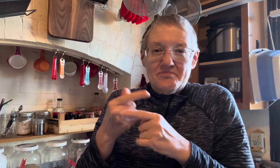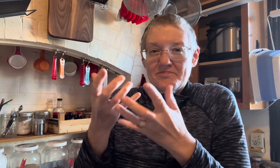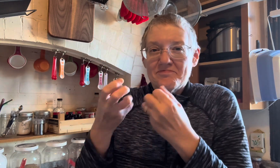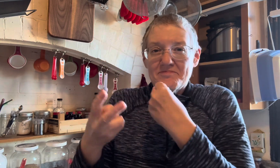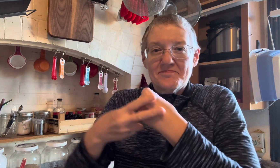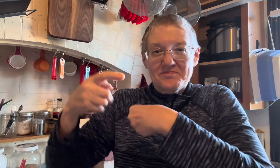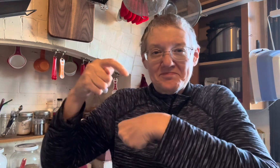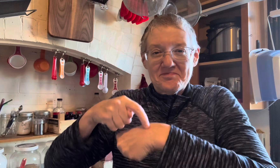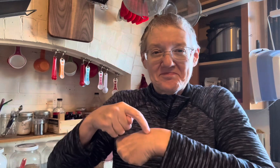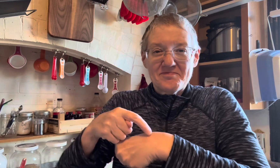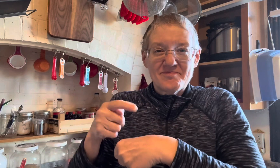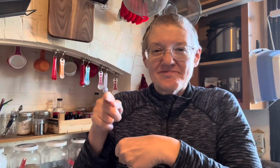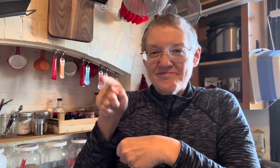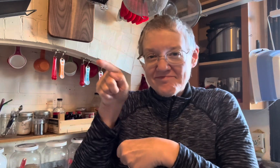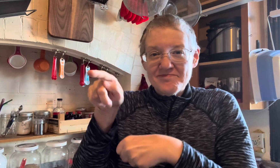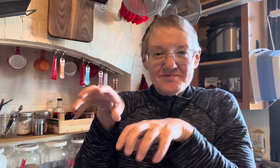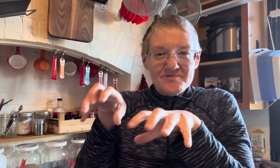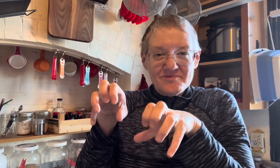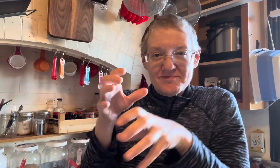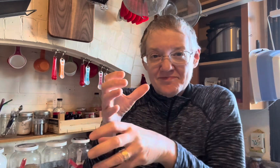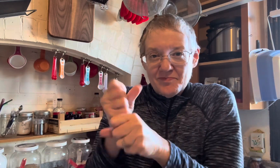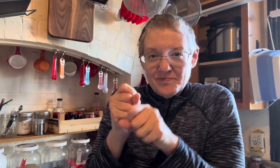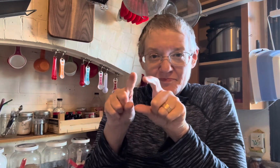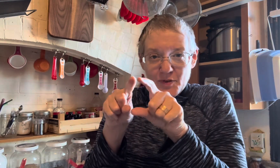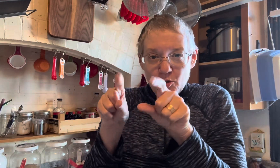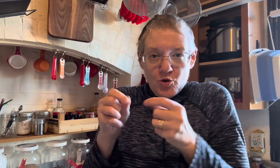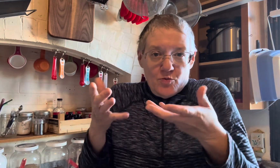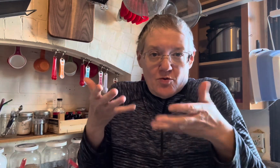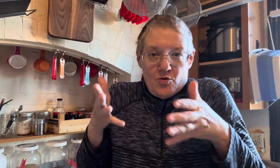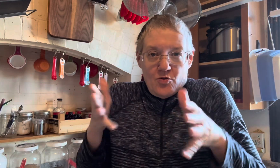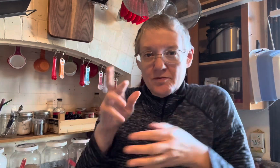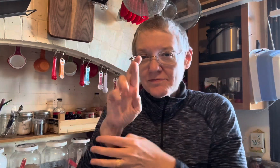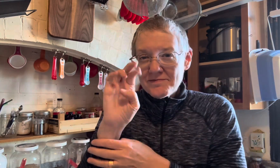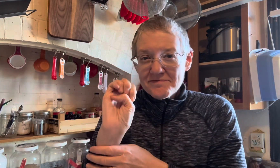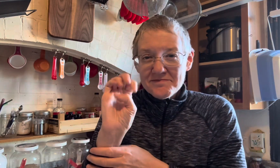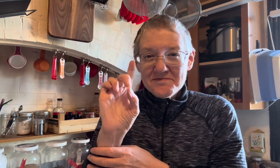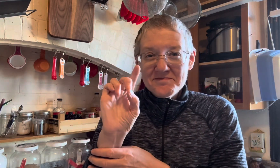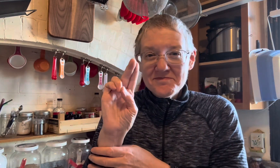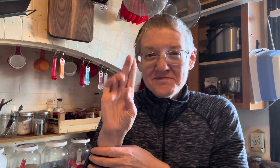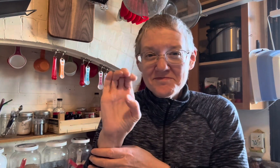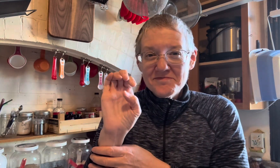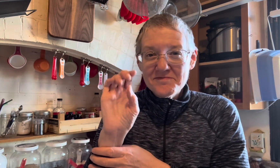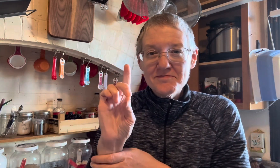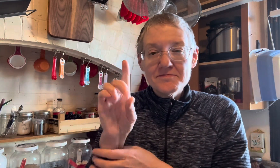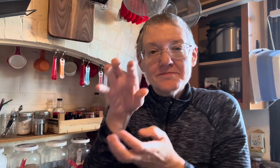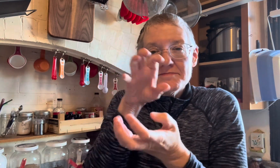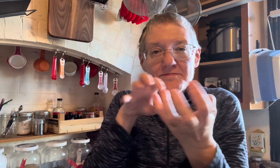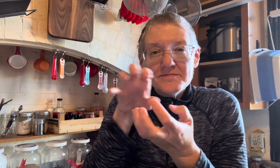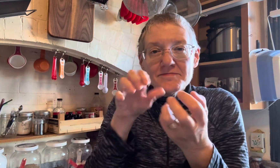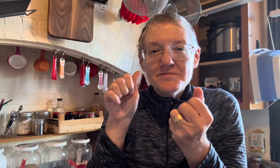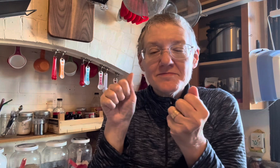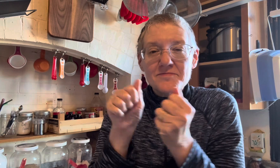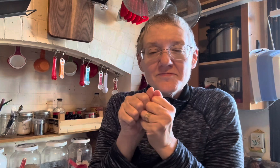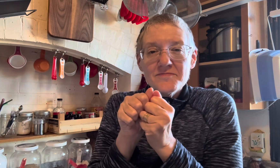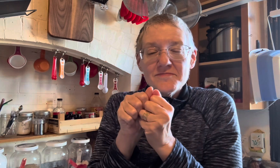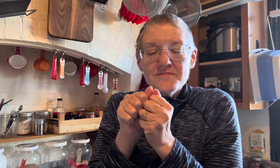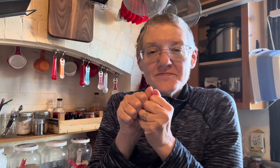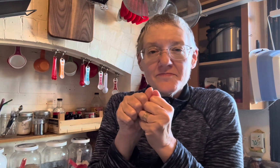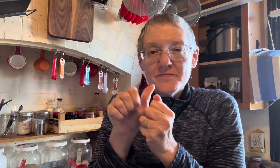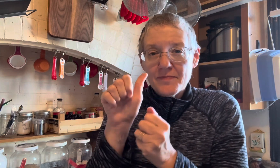in the meat. But today I wanted to save time, so I used the already reduced cubes. It's mixed